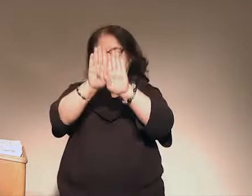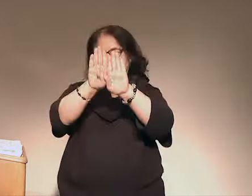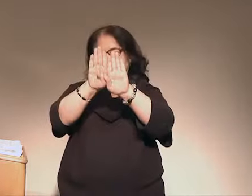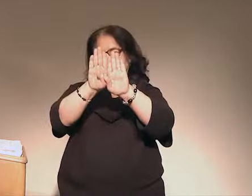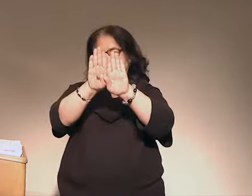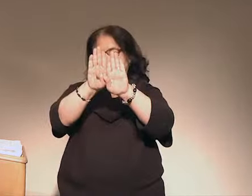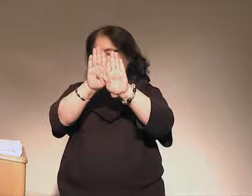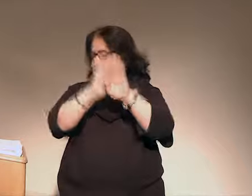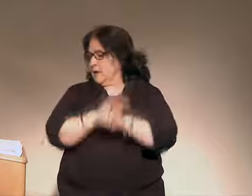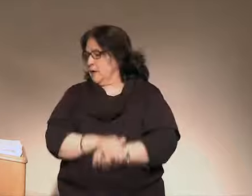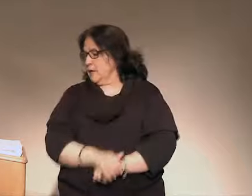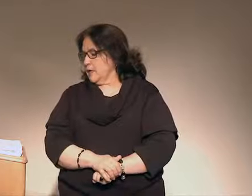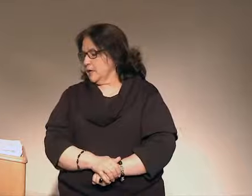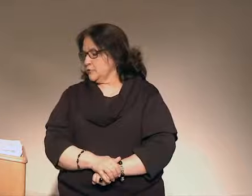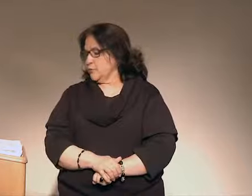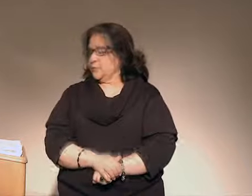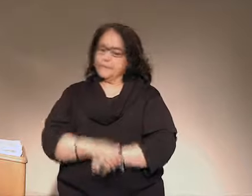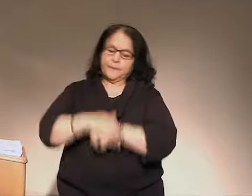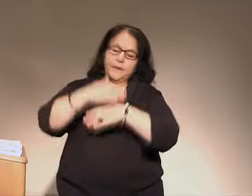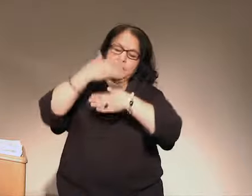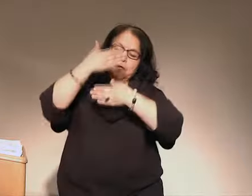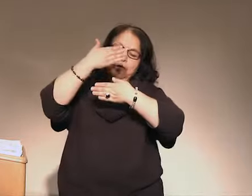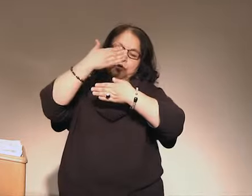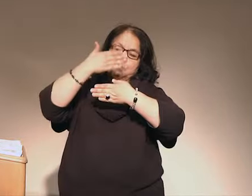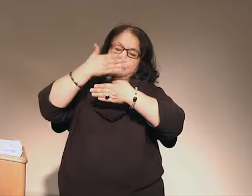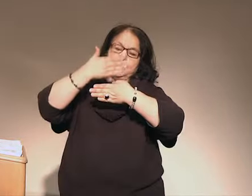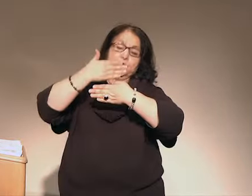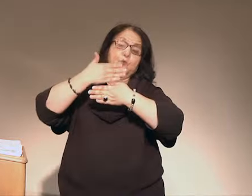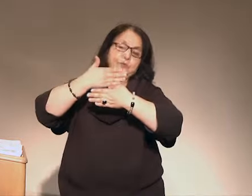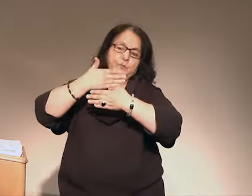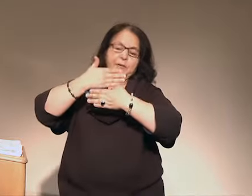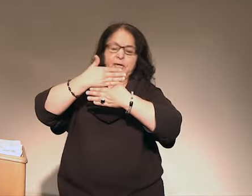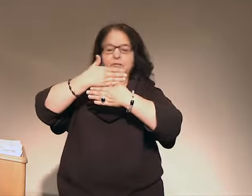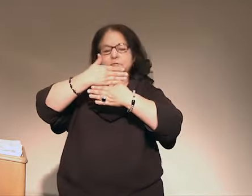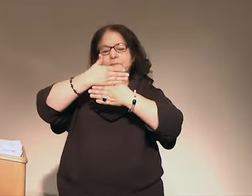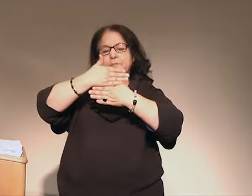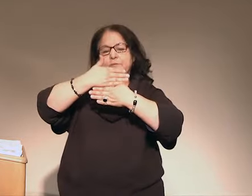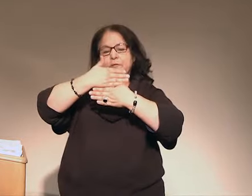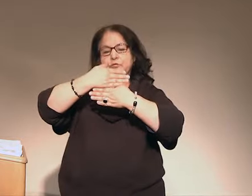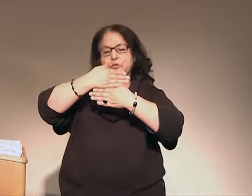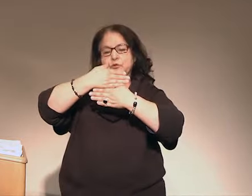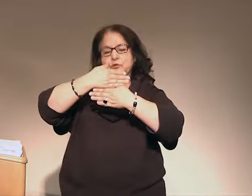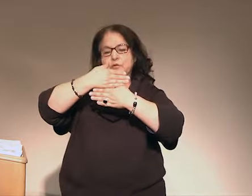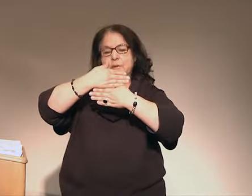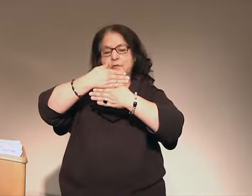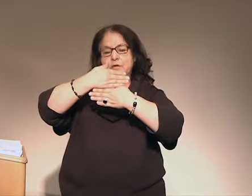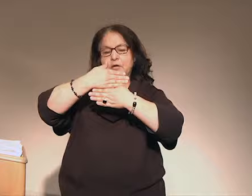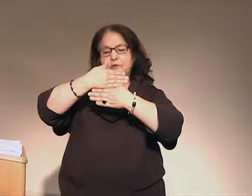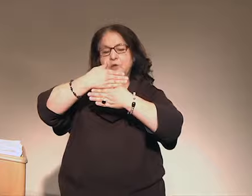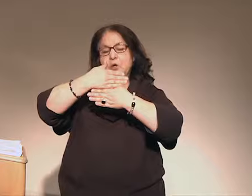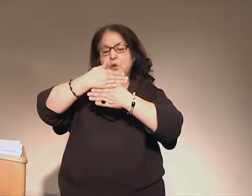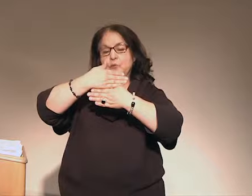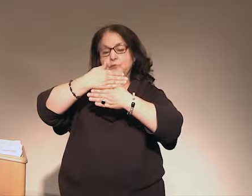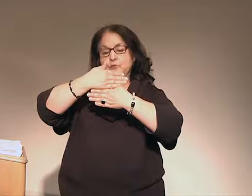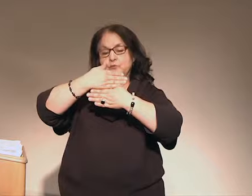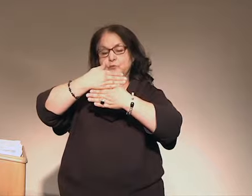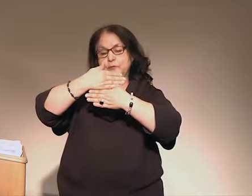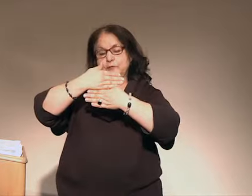the door. Next row. These are the window panes. So your dominant hand will do the moving.